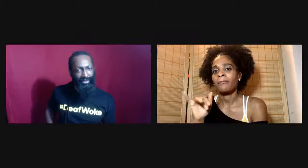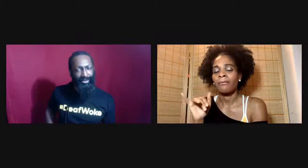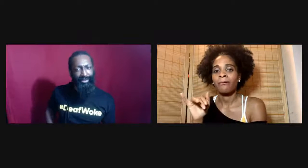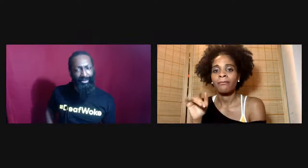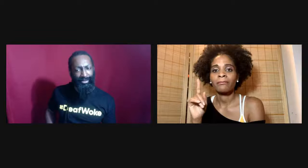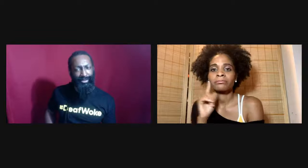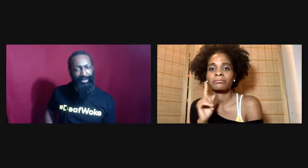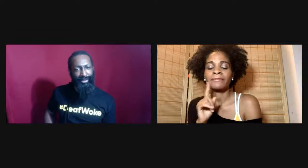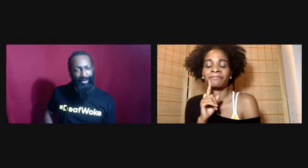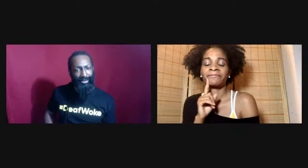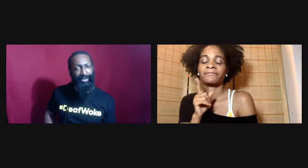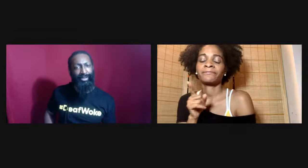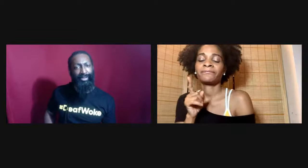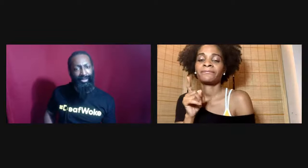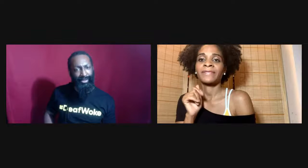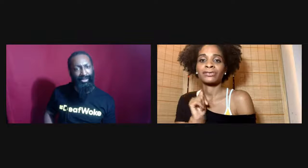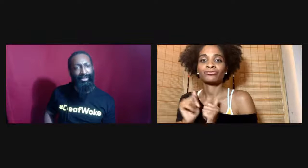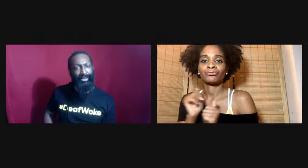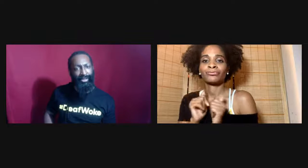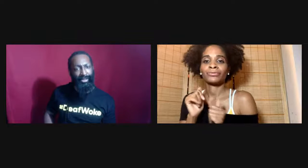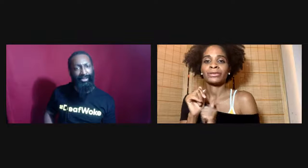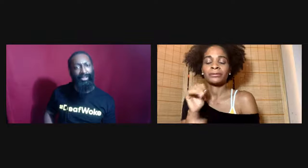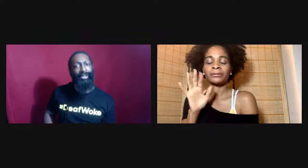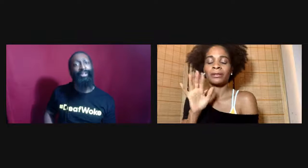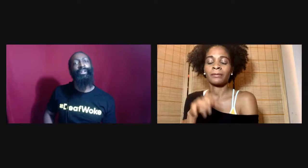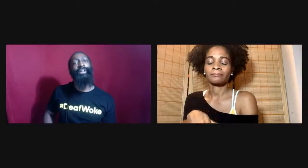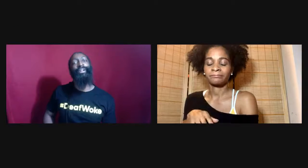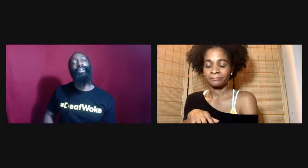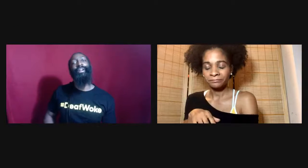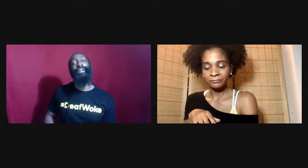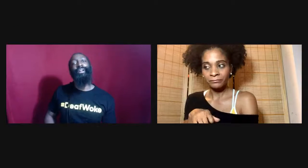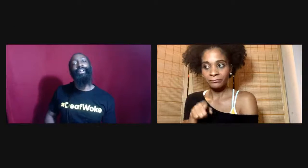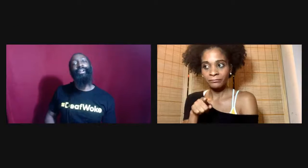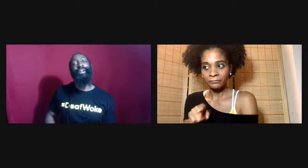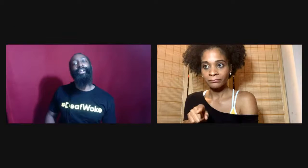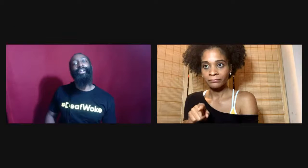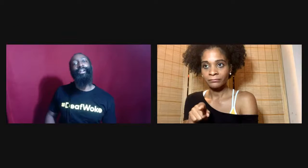was working with a deaf director.